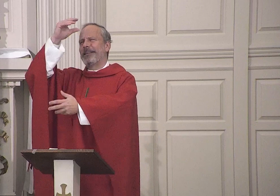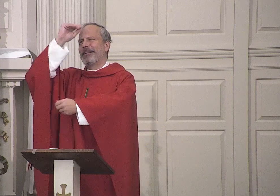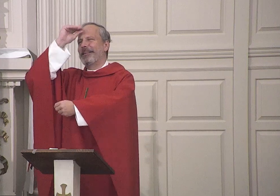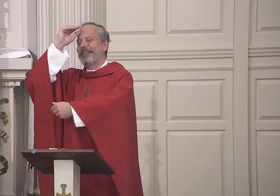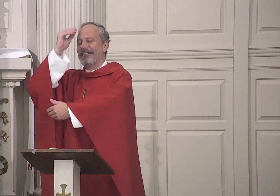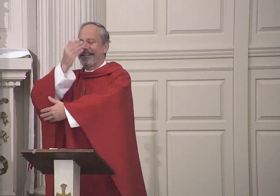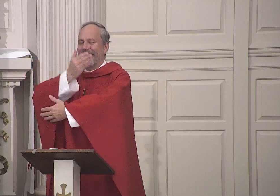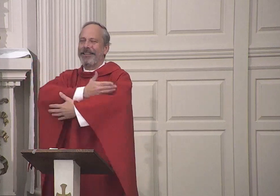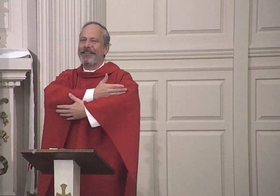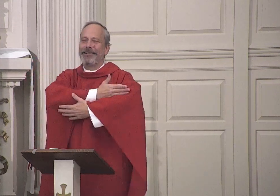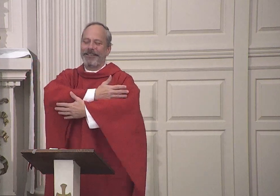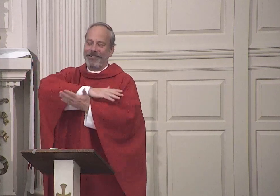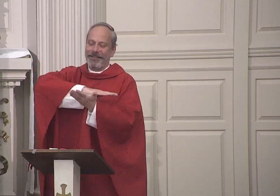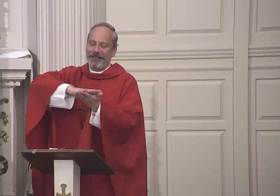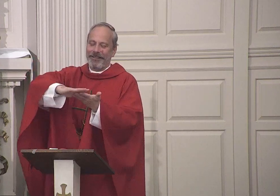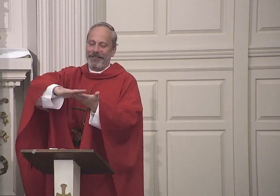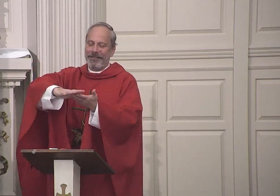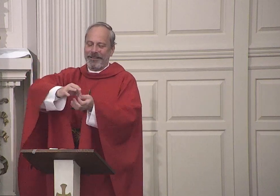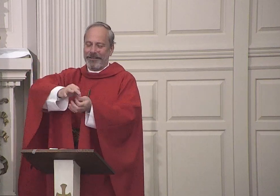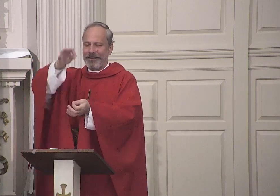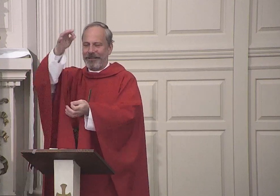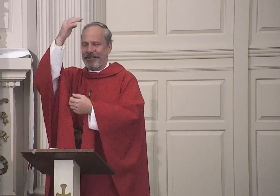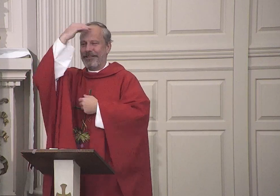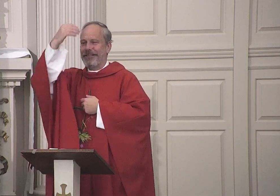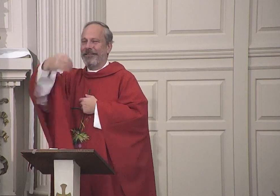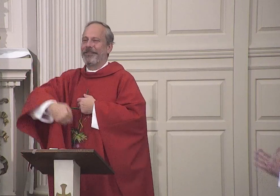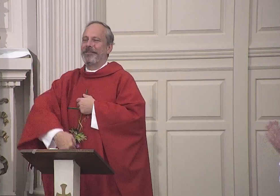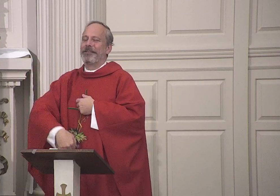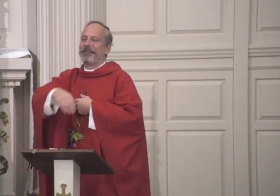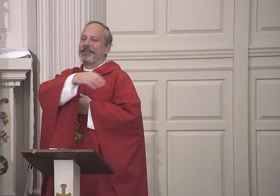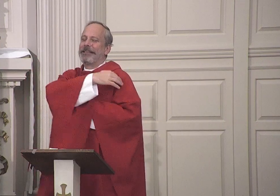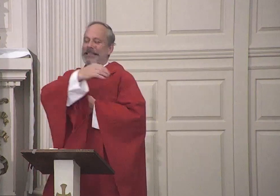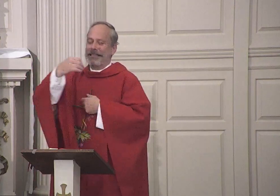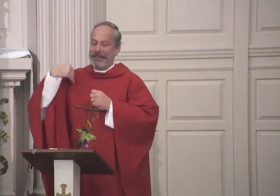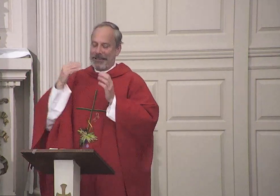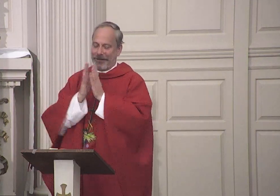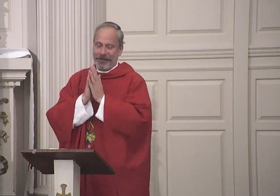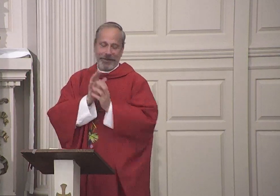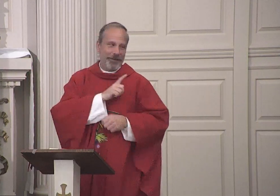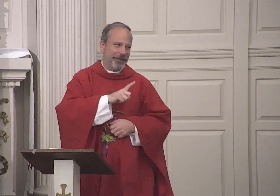In the name of the Father, and of the Son, and of the Holy Spirit.